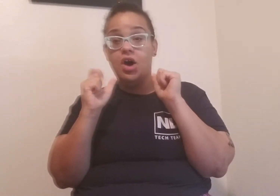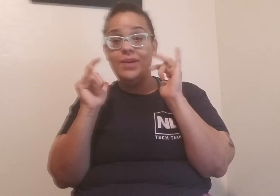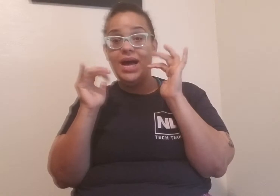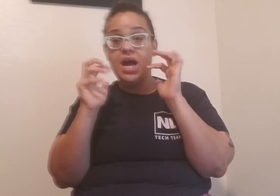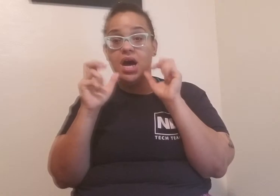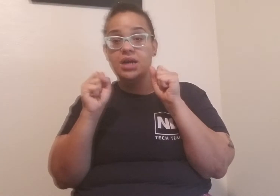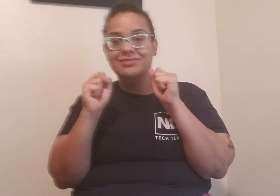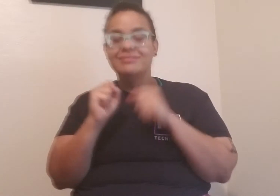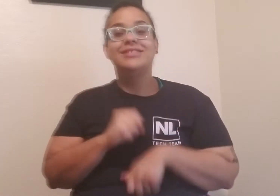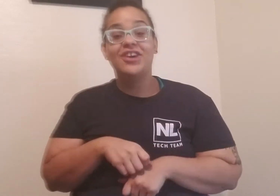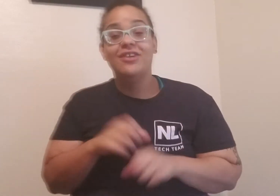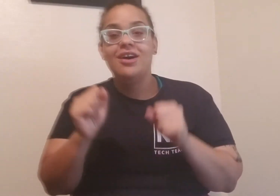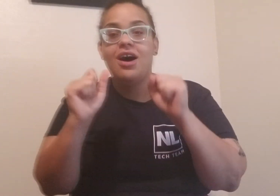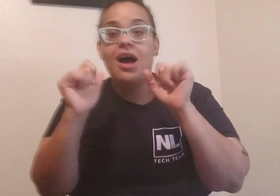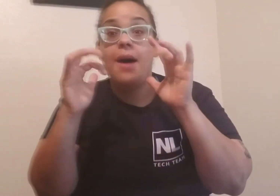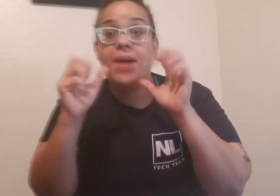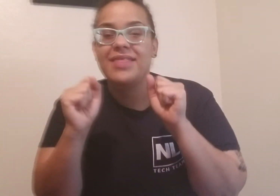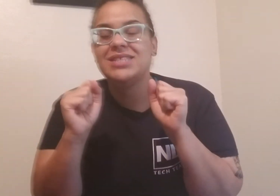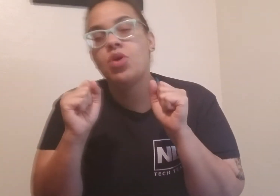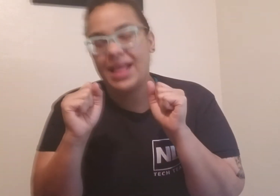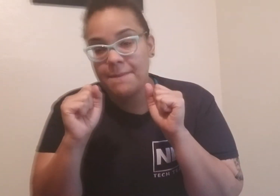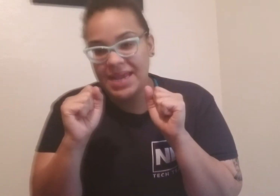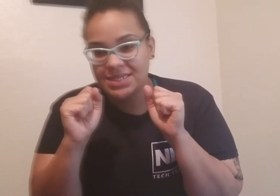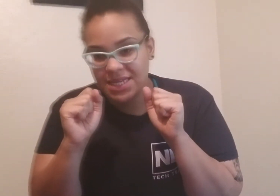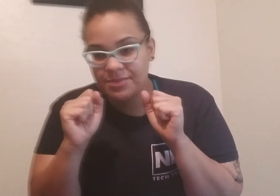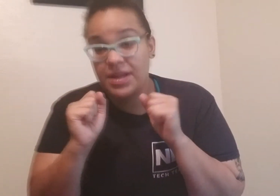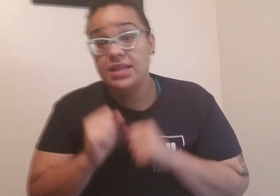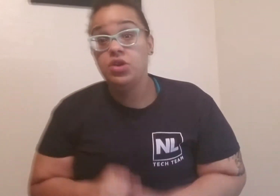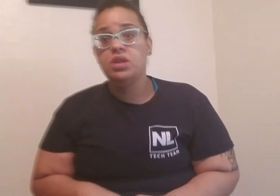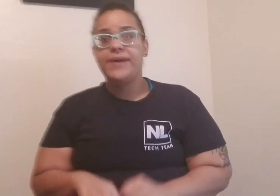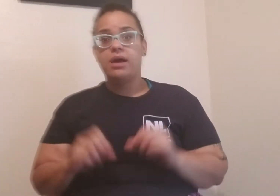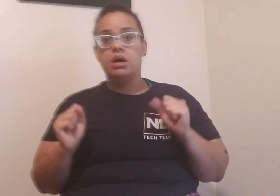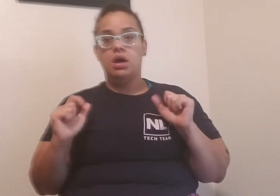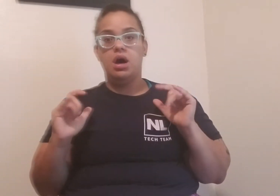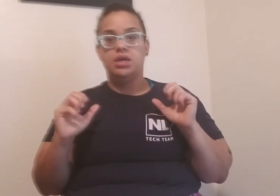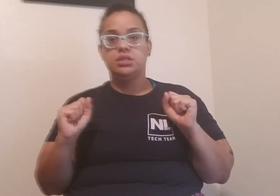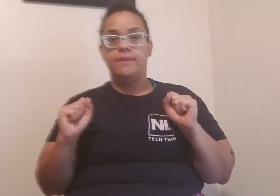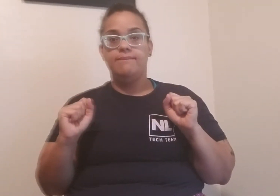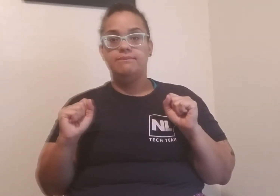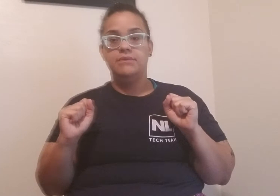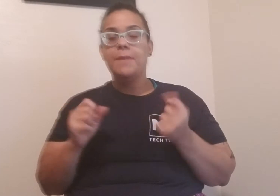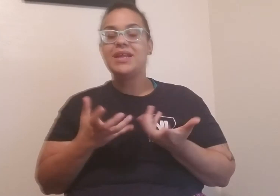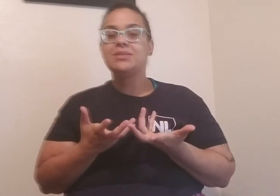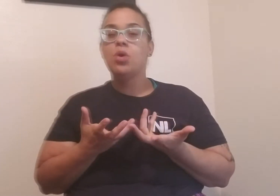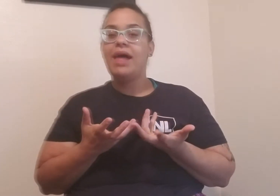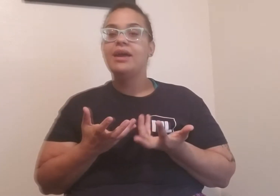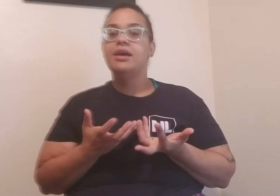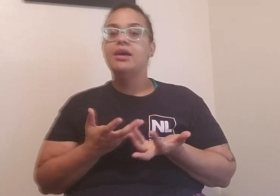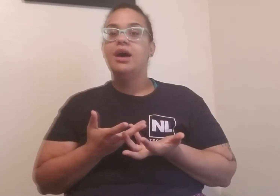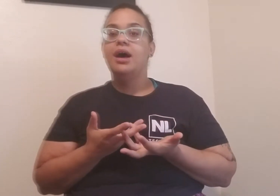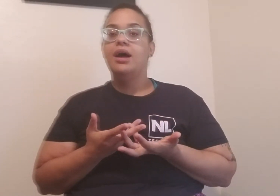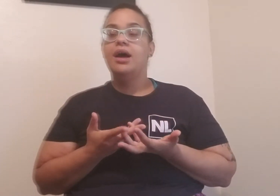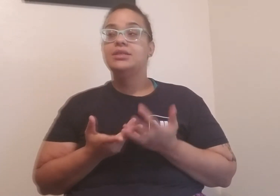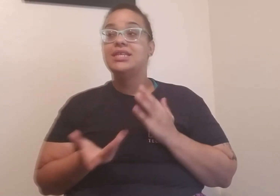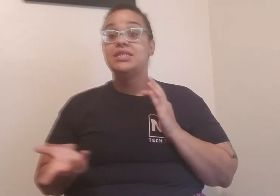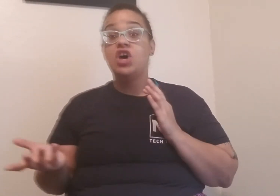my God. So that's more like amazing, but you can be like awesome. But it's more like a sense of